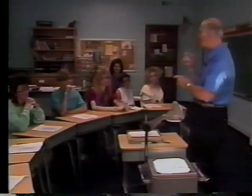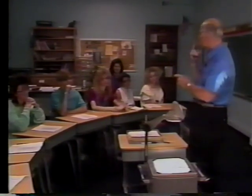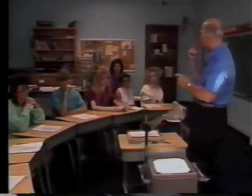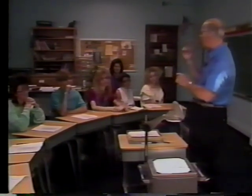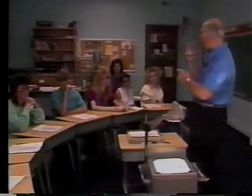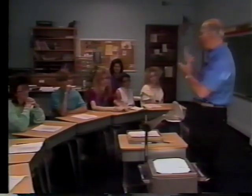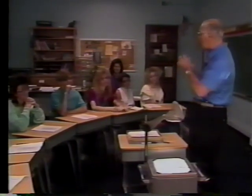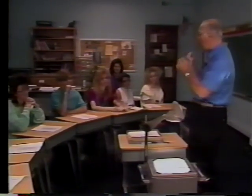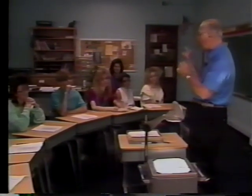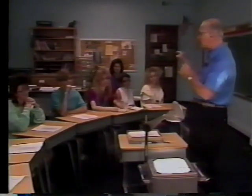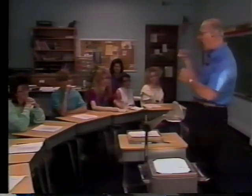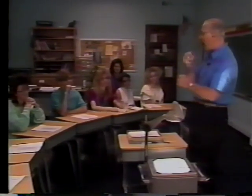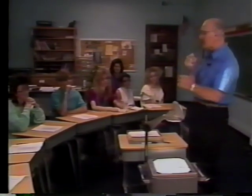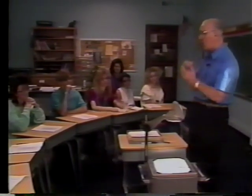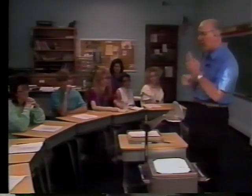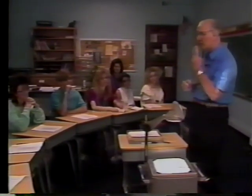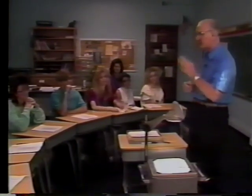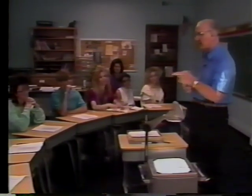What you see on both sides, what do you see?